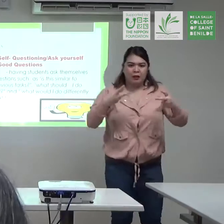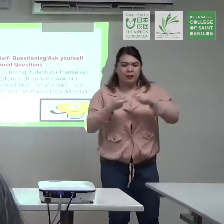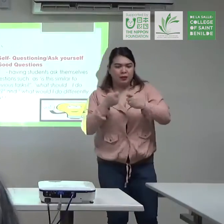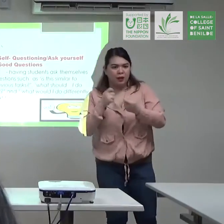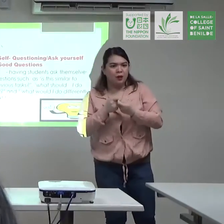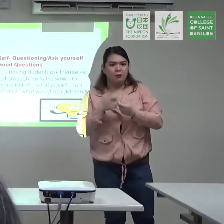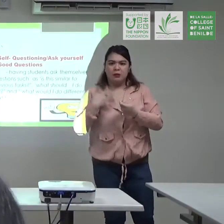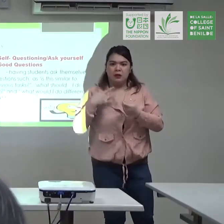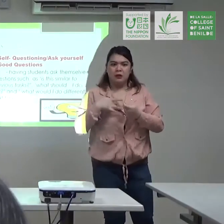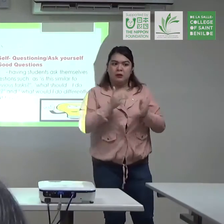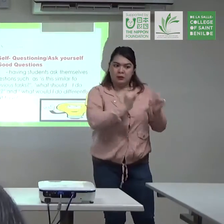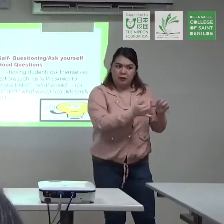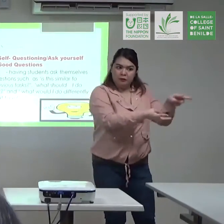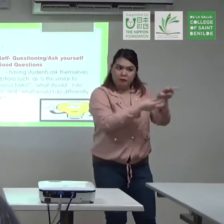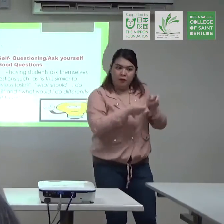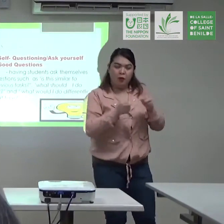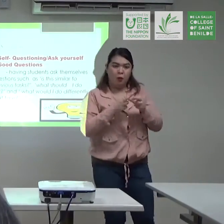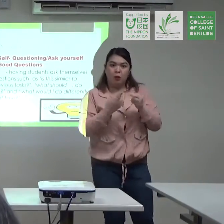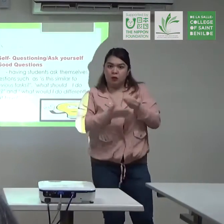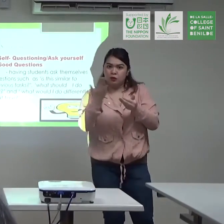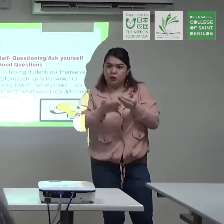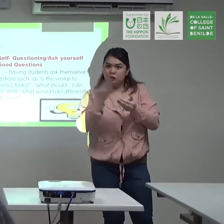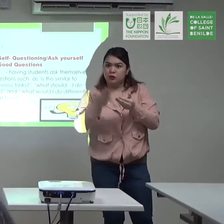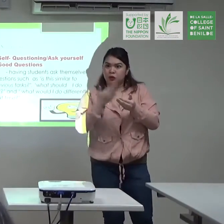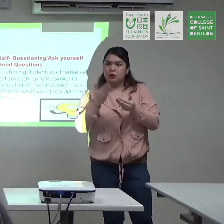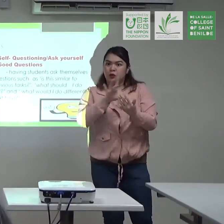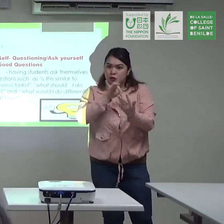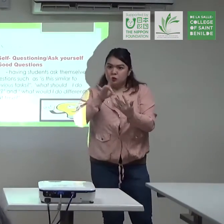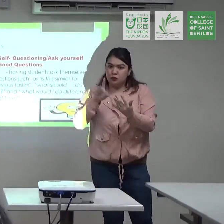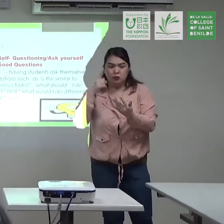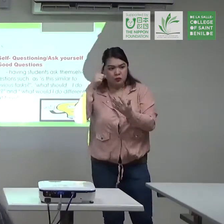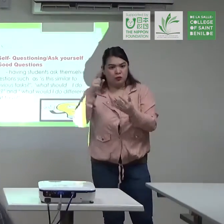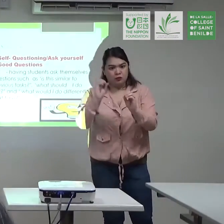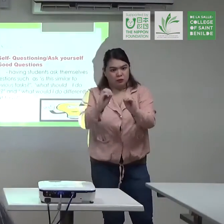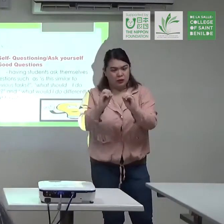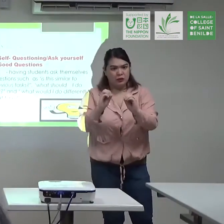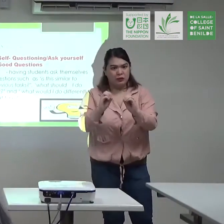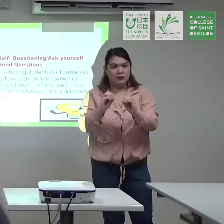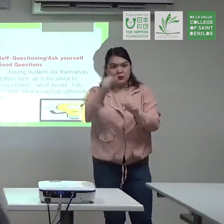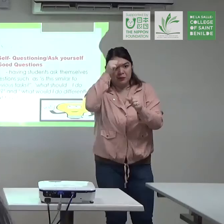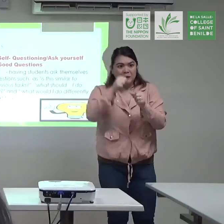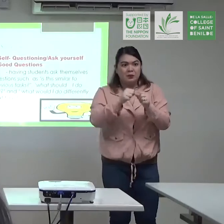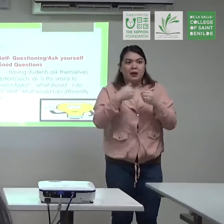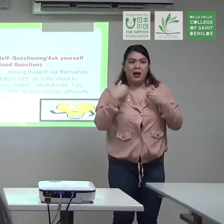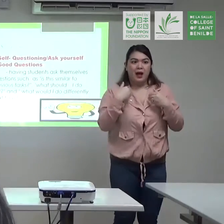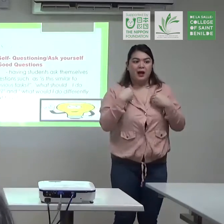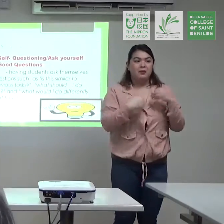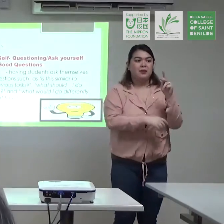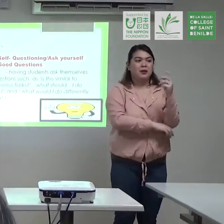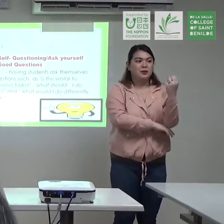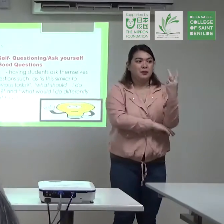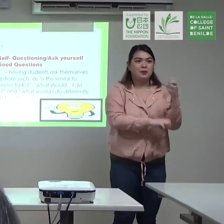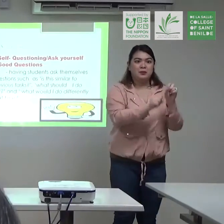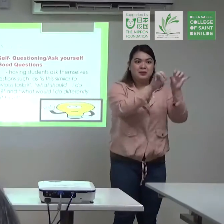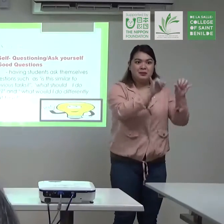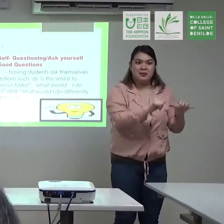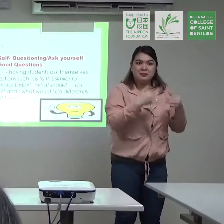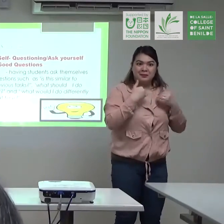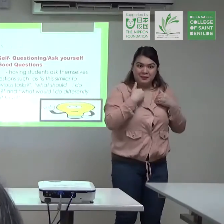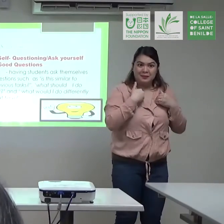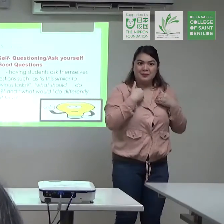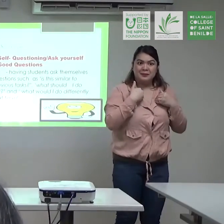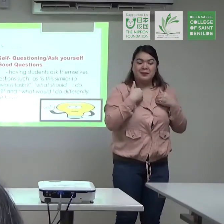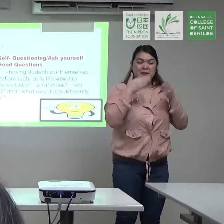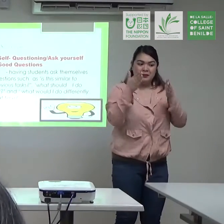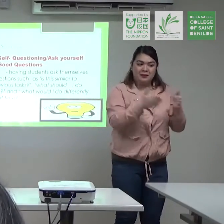our learning approach under the K-12 is spiraling strategy. So what is